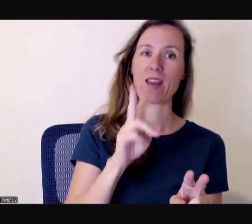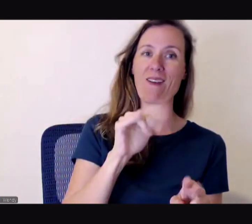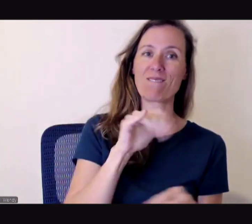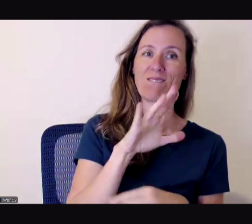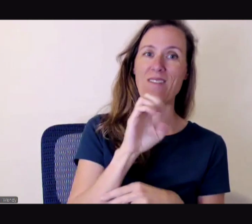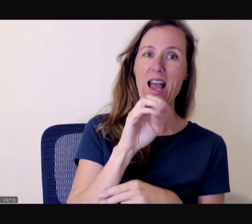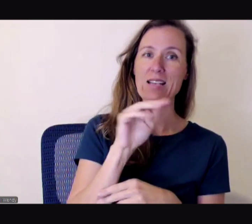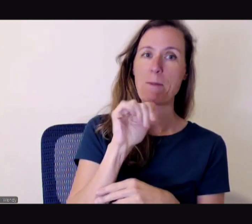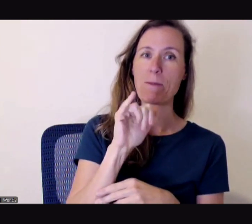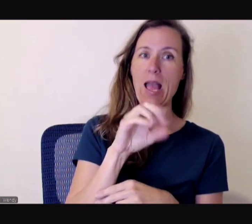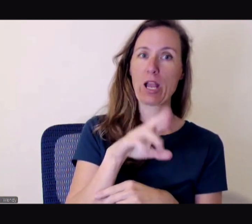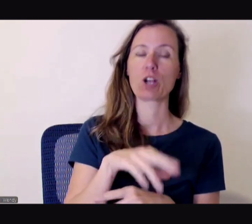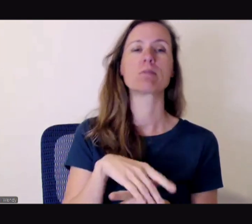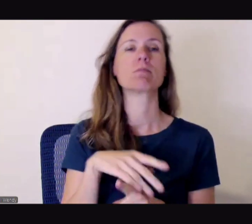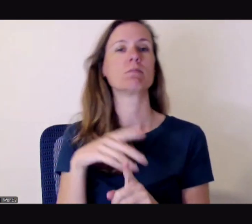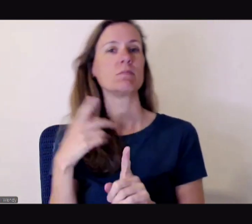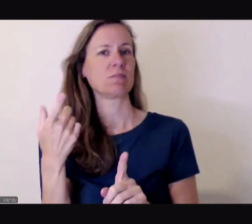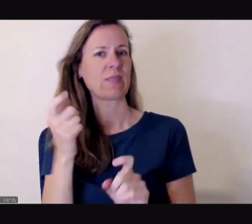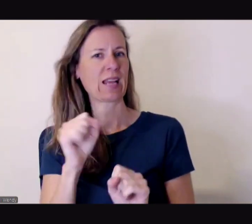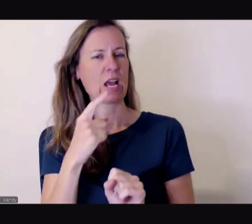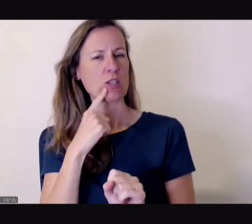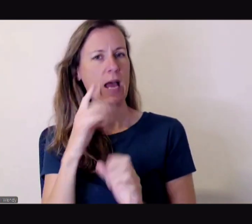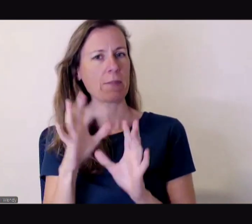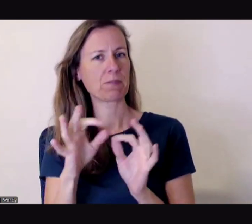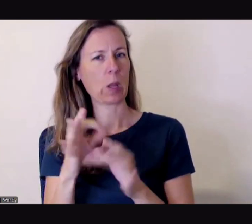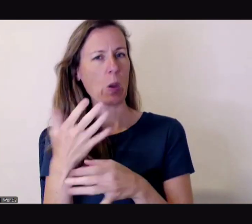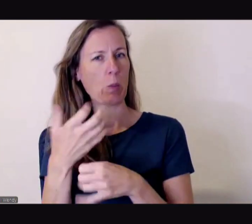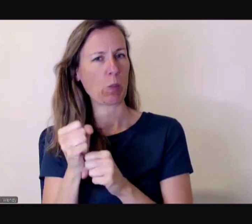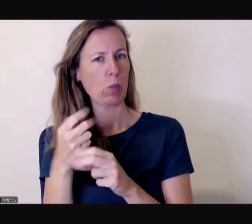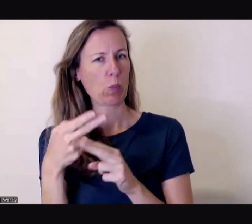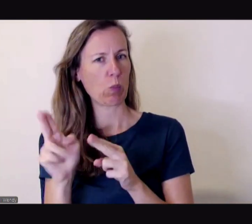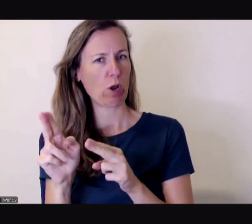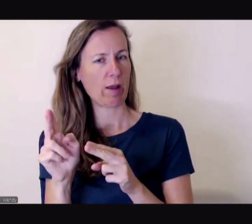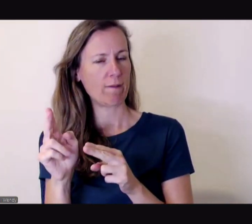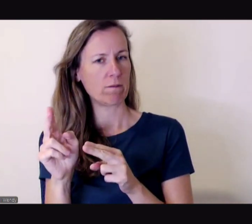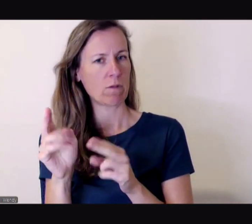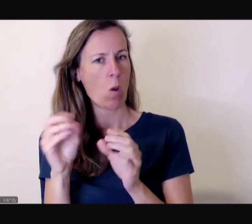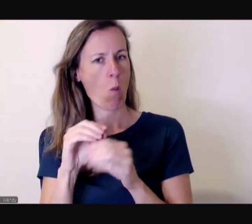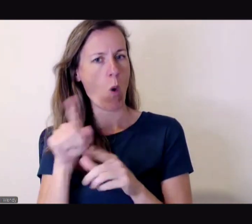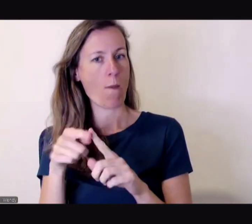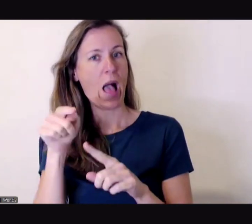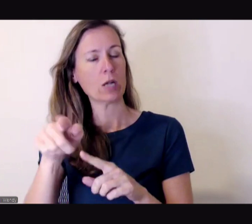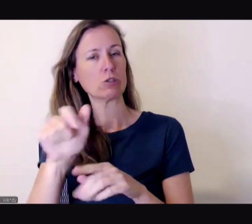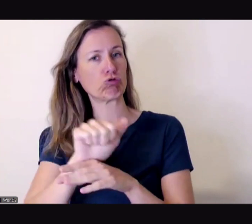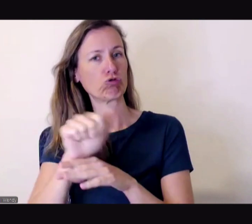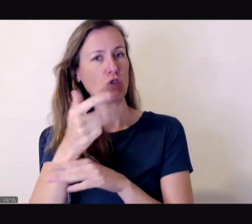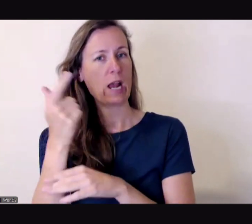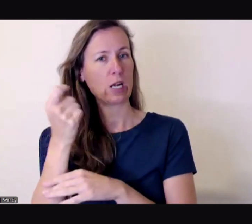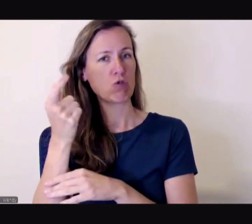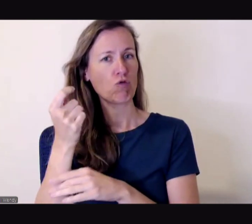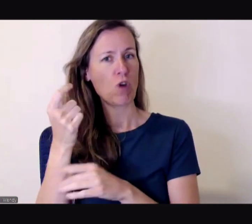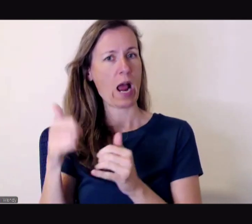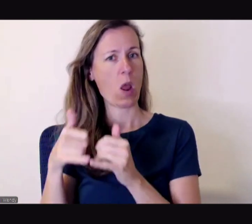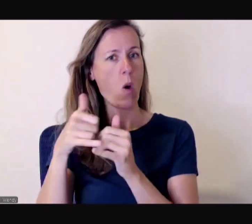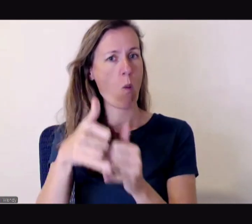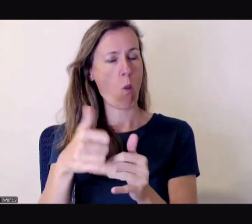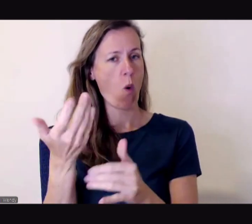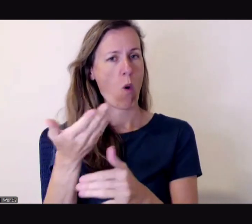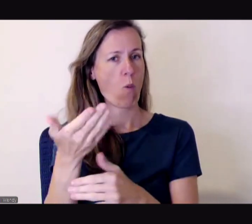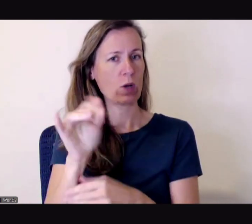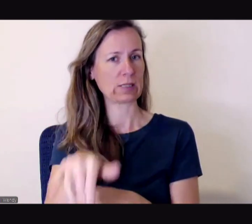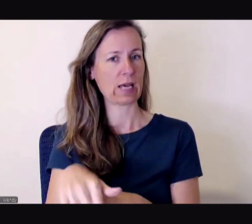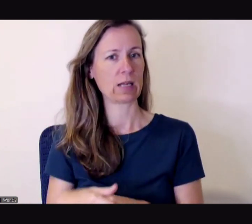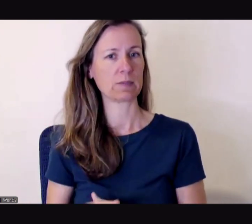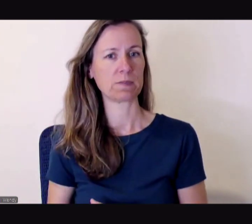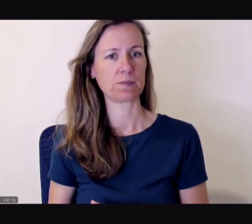Can you say very briefly, but just a little bit more about what the training grant award is? Yes, a human resources grant that